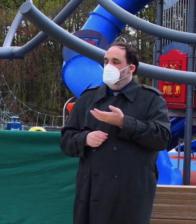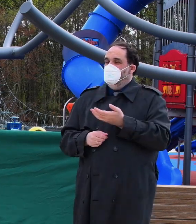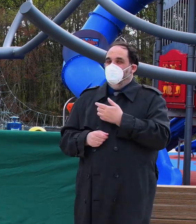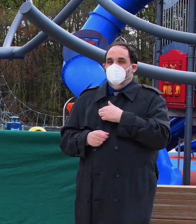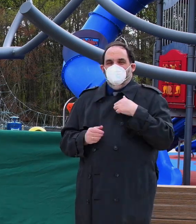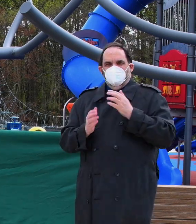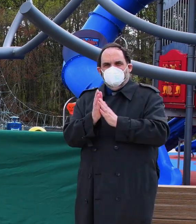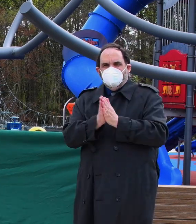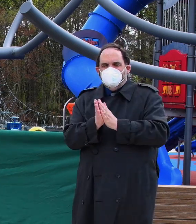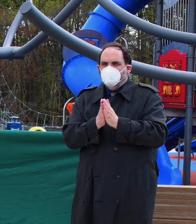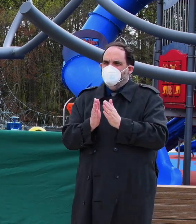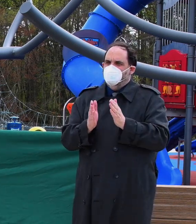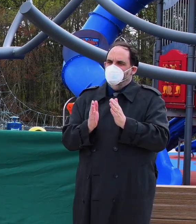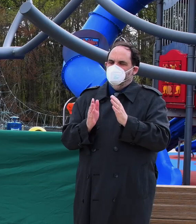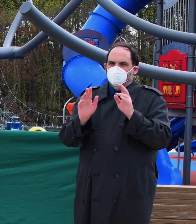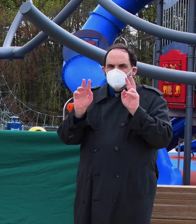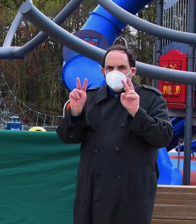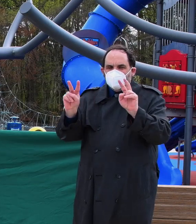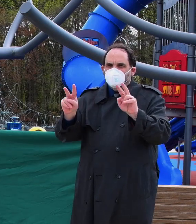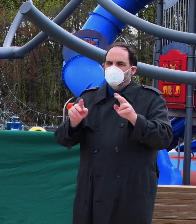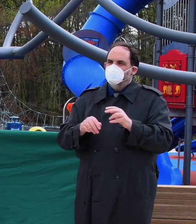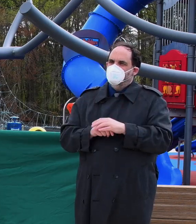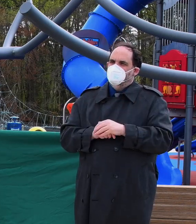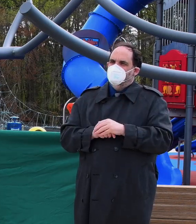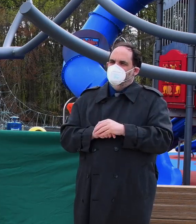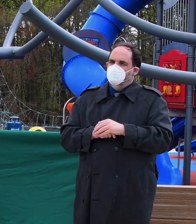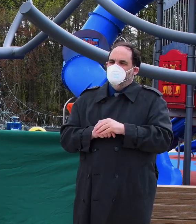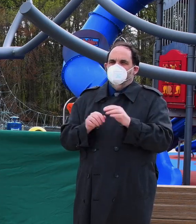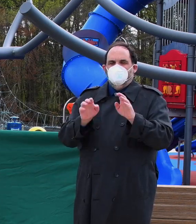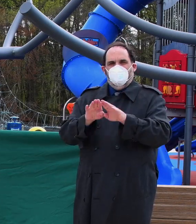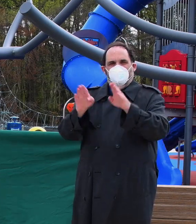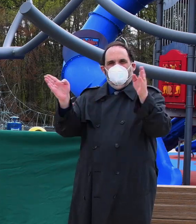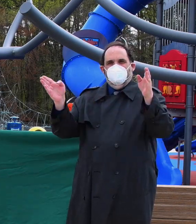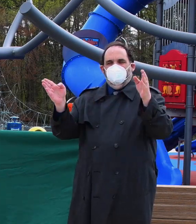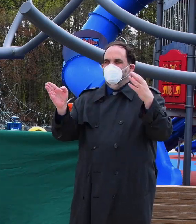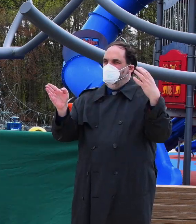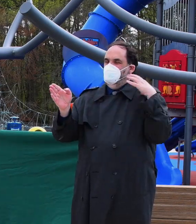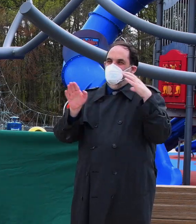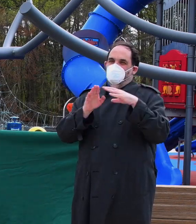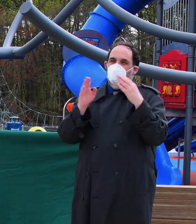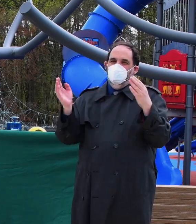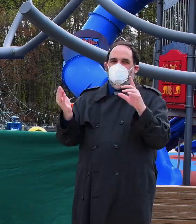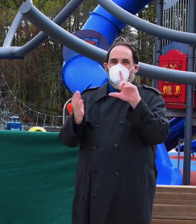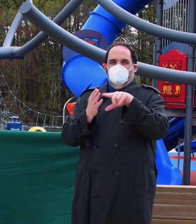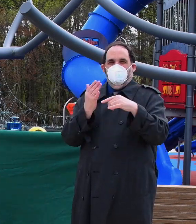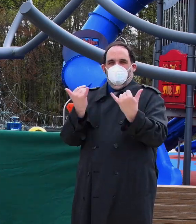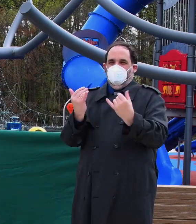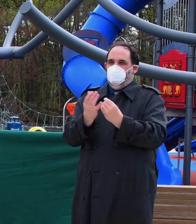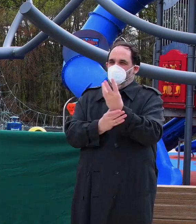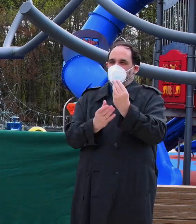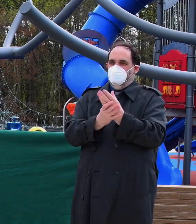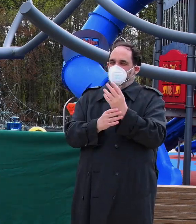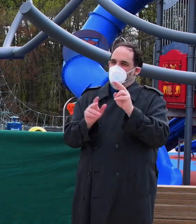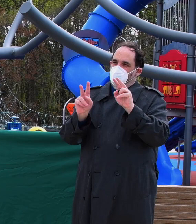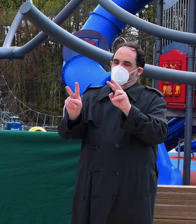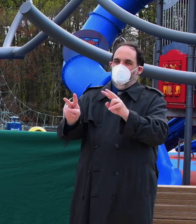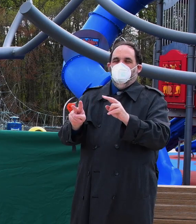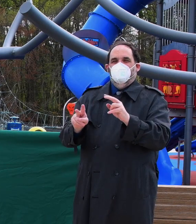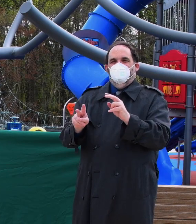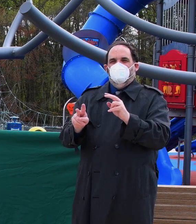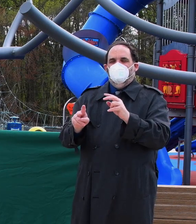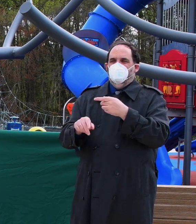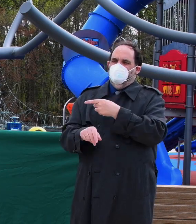we're eagerly anticipating the opening later in the spring, and looking forward to being a part